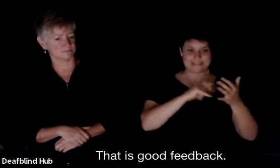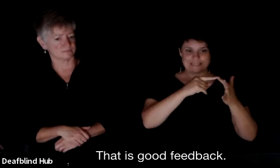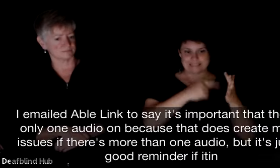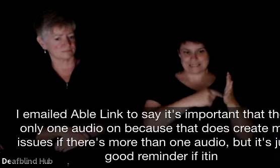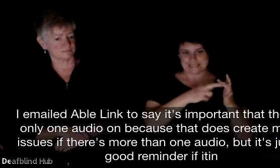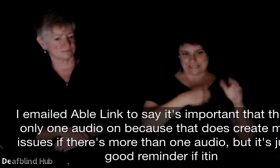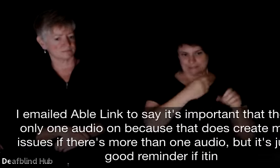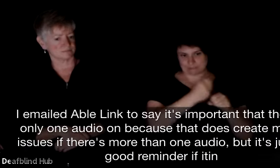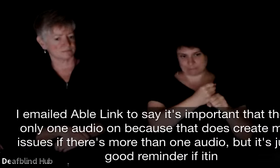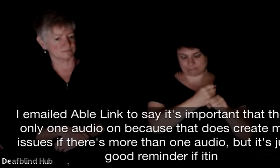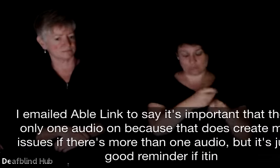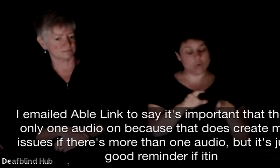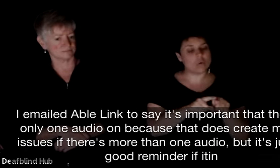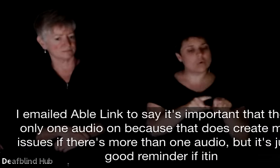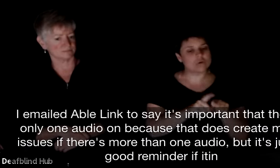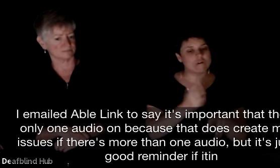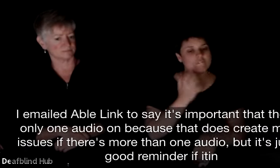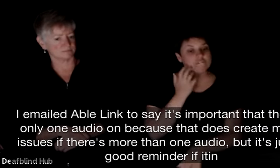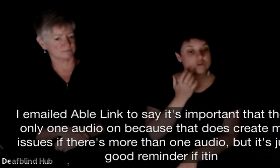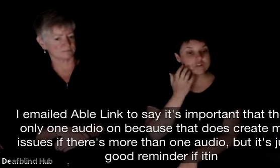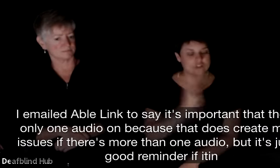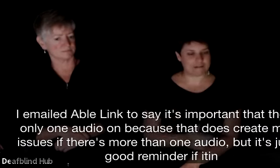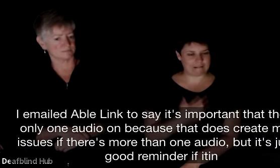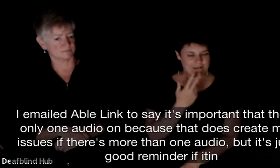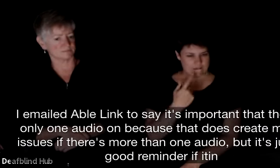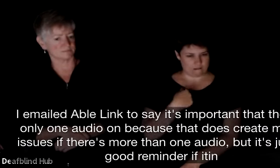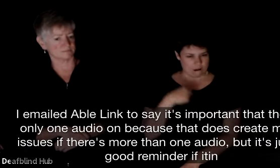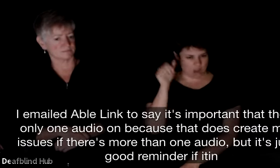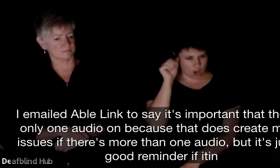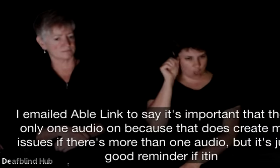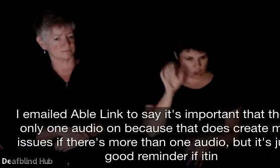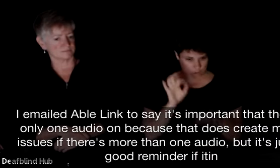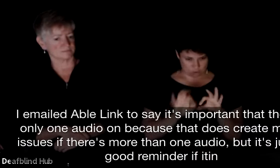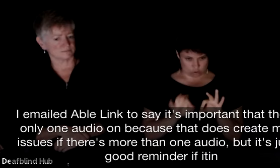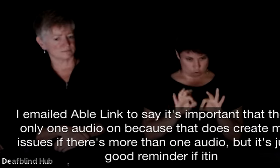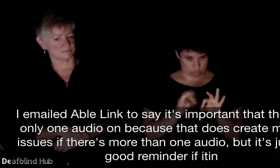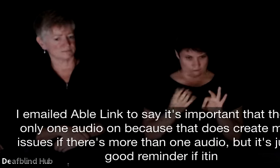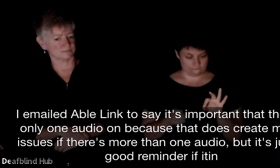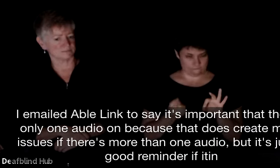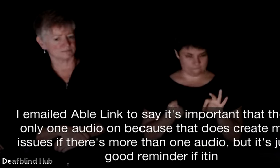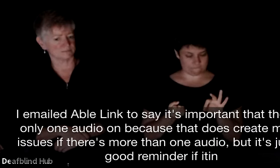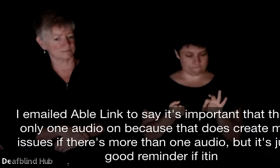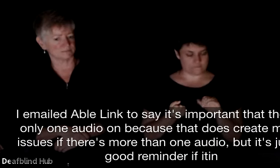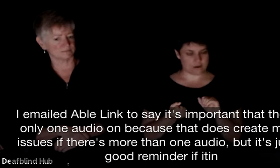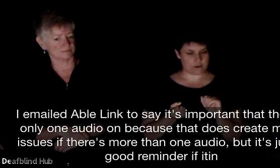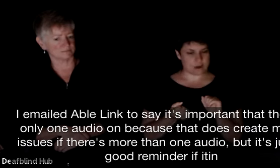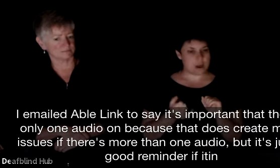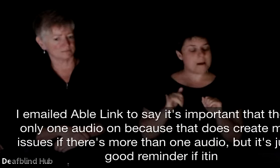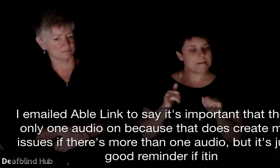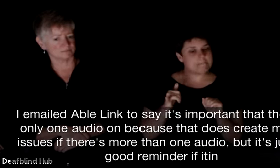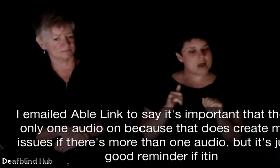for future, when I know there are interpreters on, we might